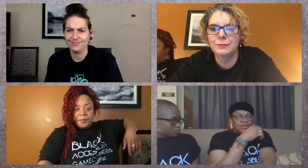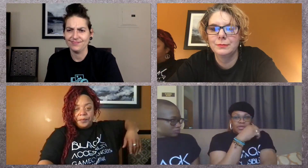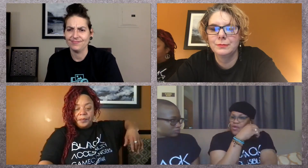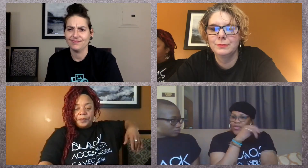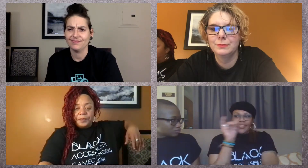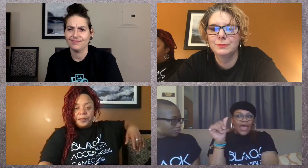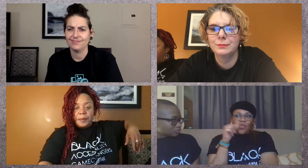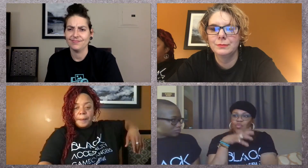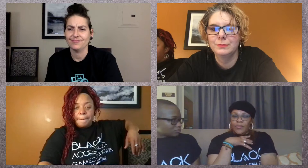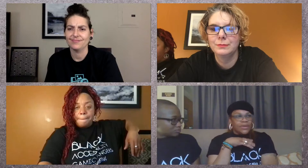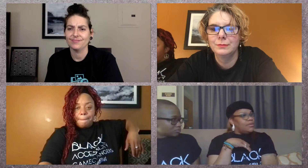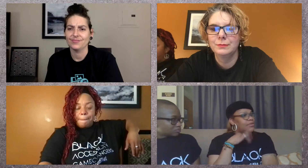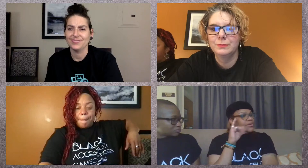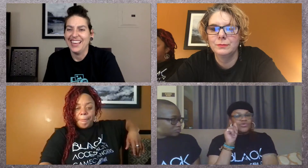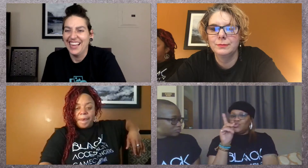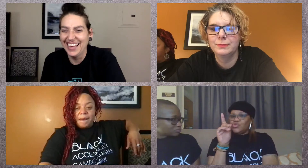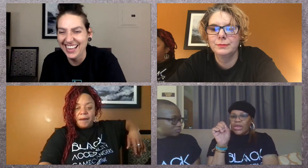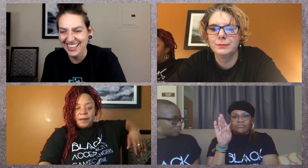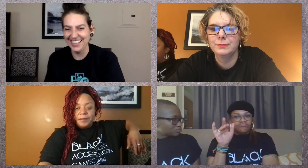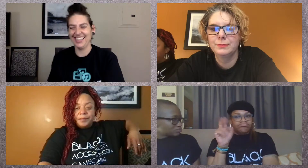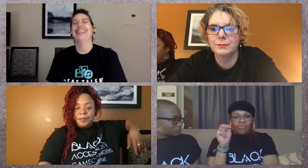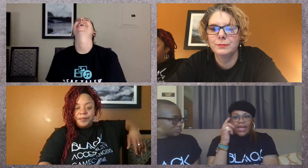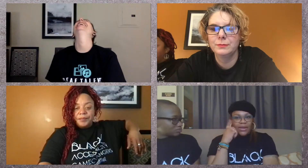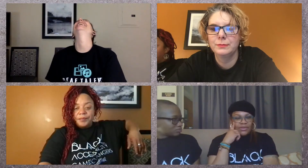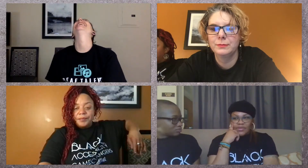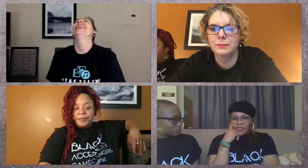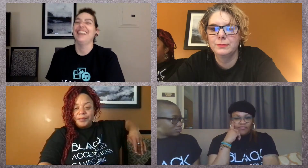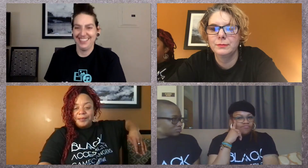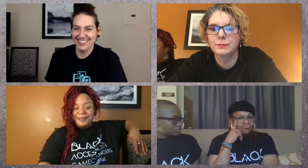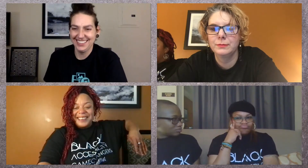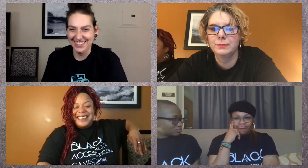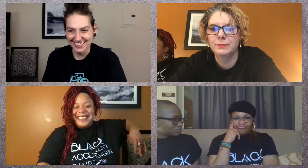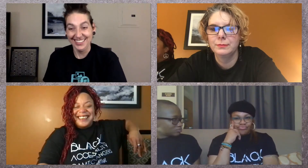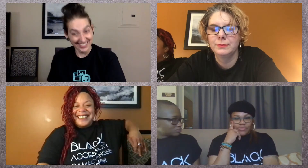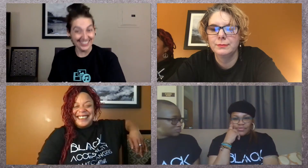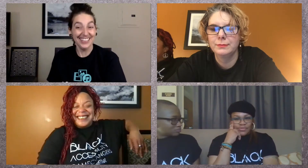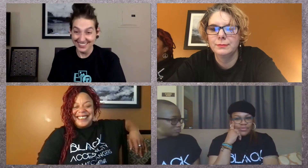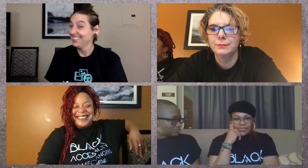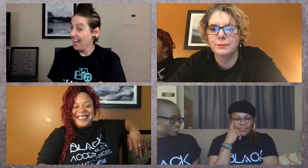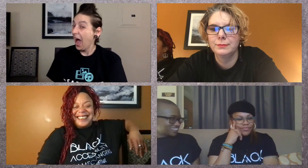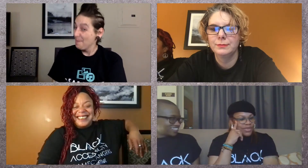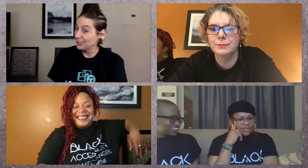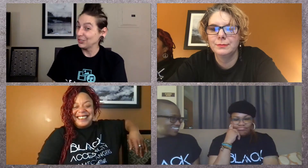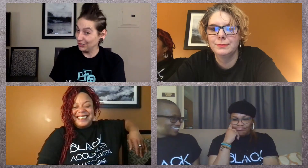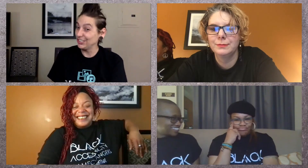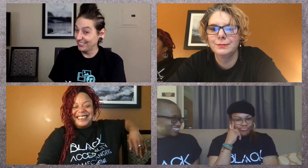I'm pretty sure Sundance was like, oh my God, that woman.